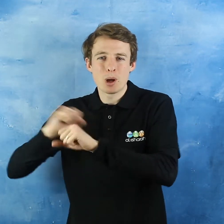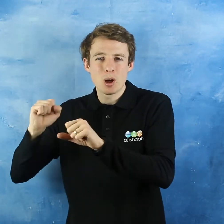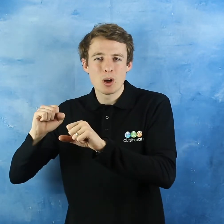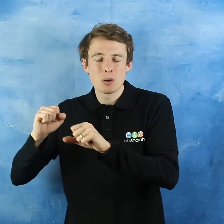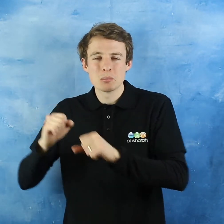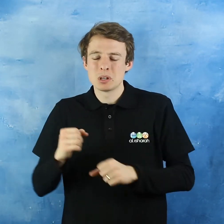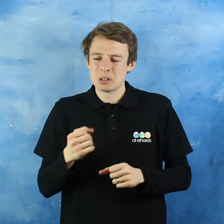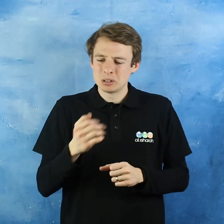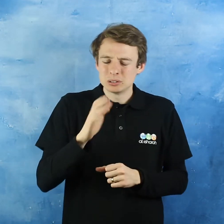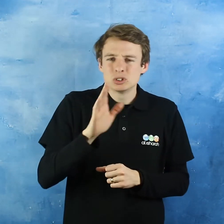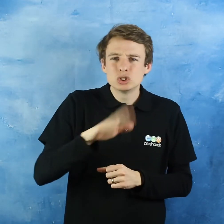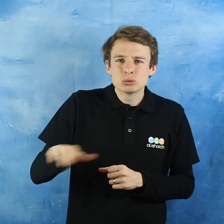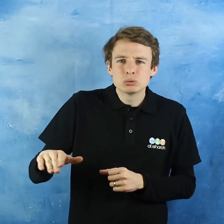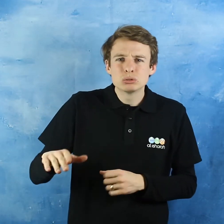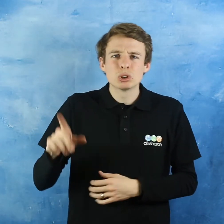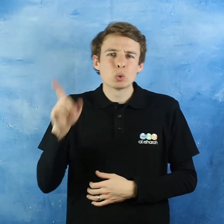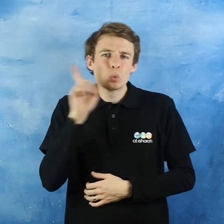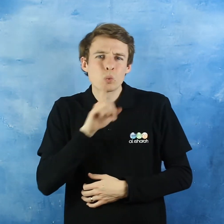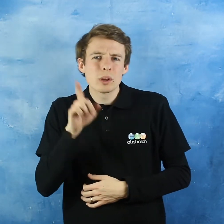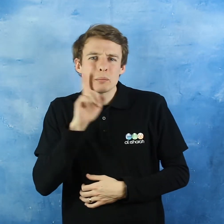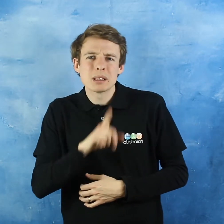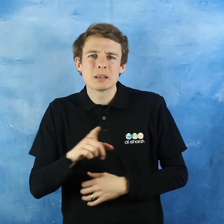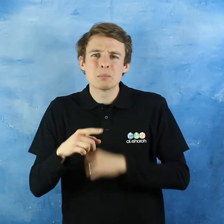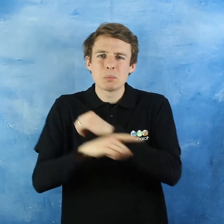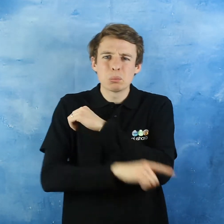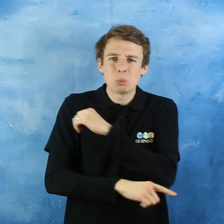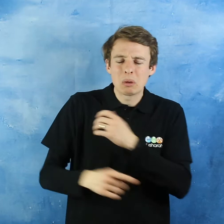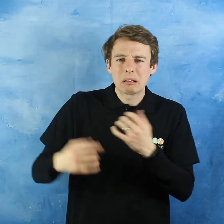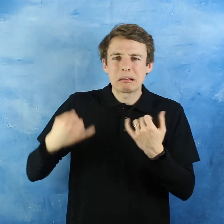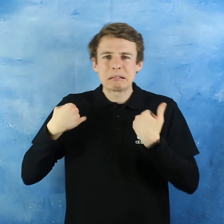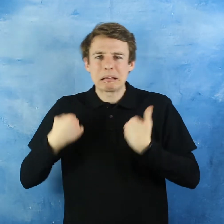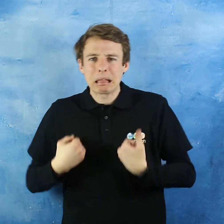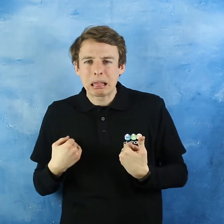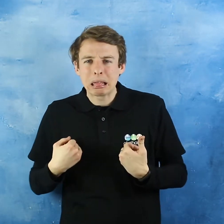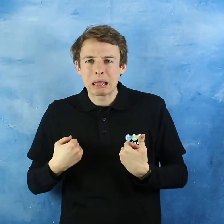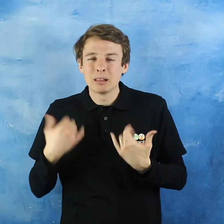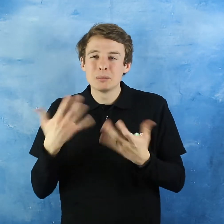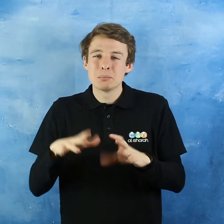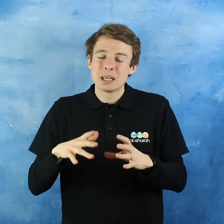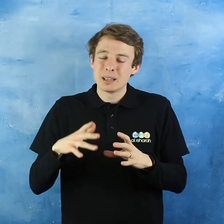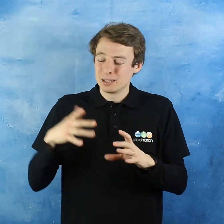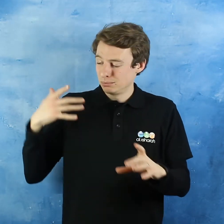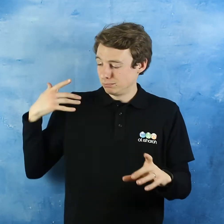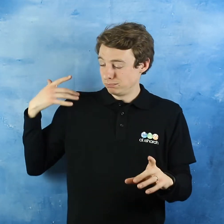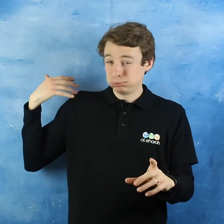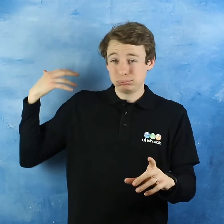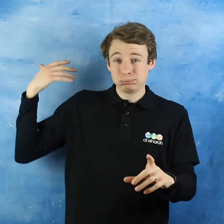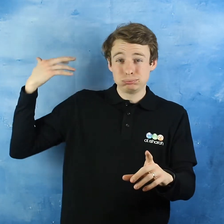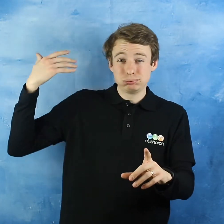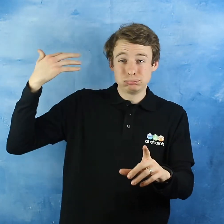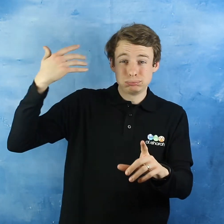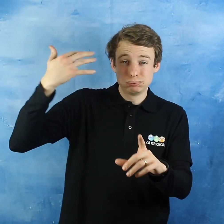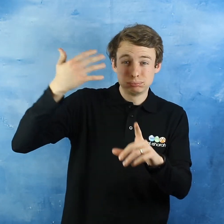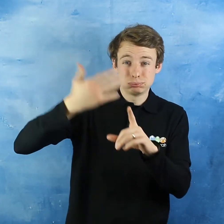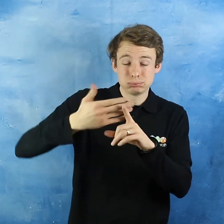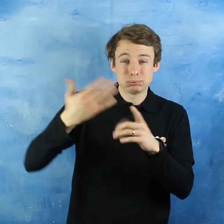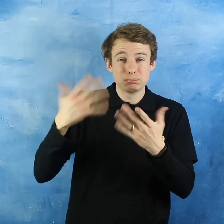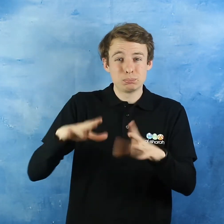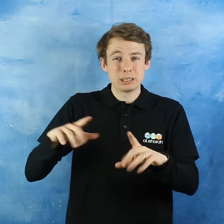already seized for a long time, besieged. There is no entrance of the food to them, already hungry,